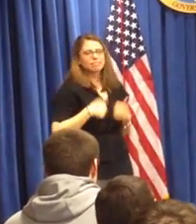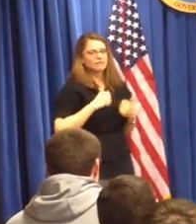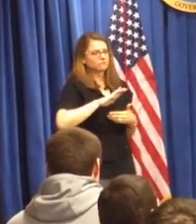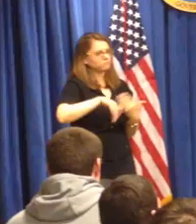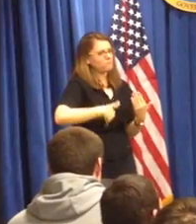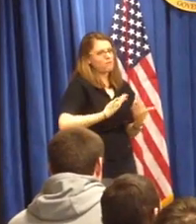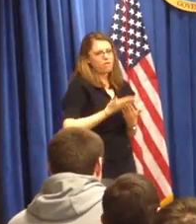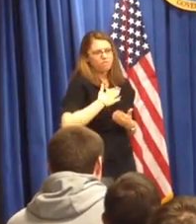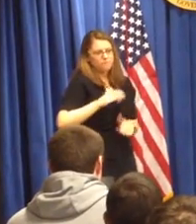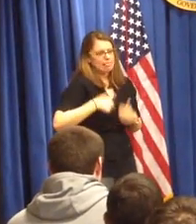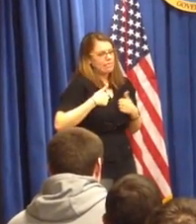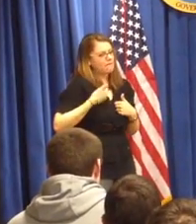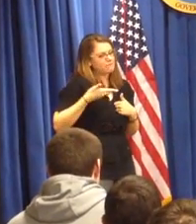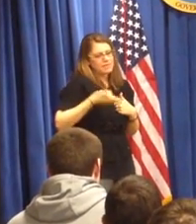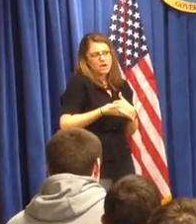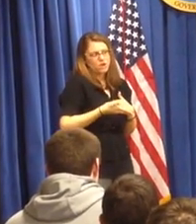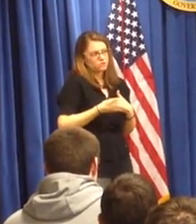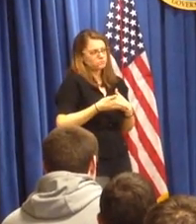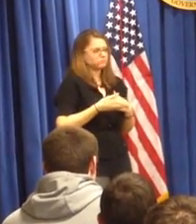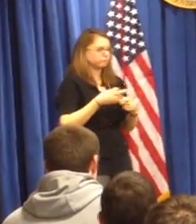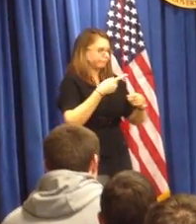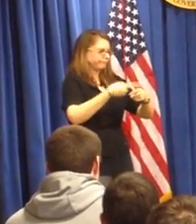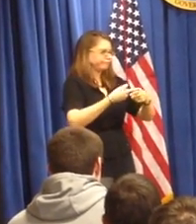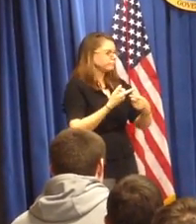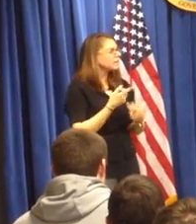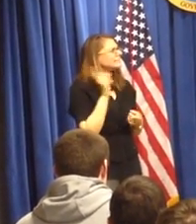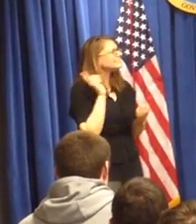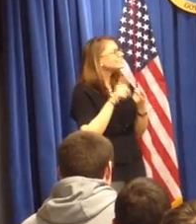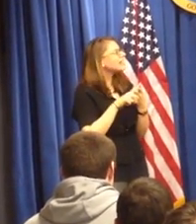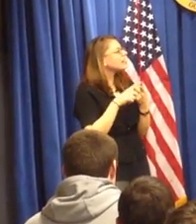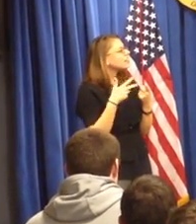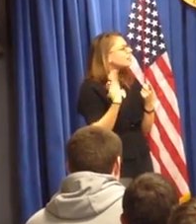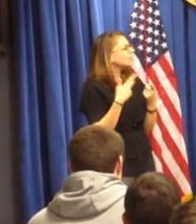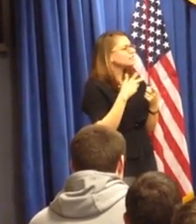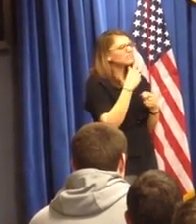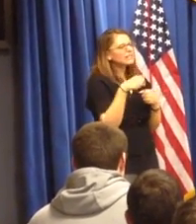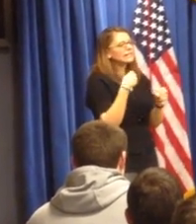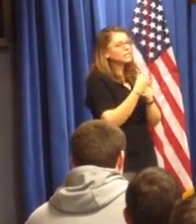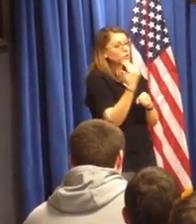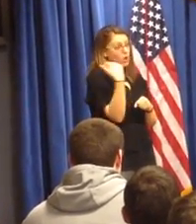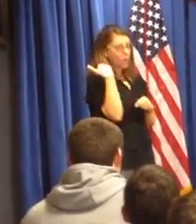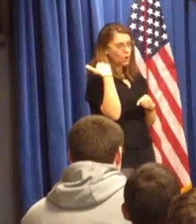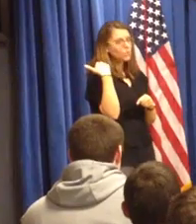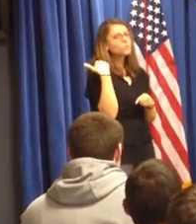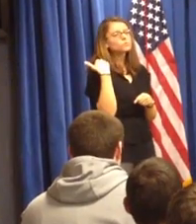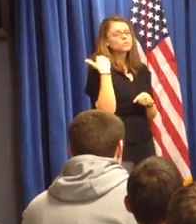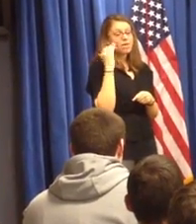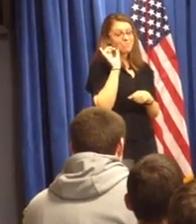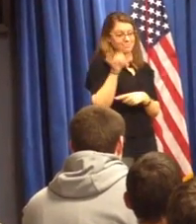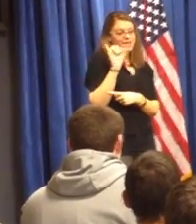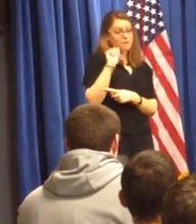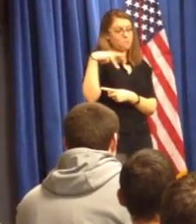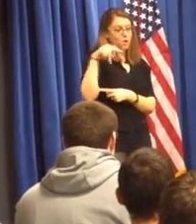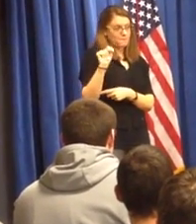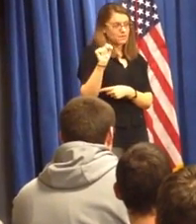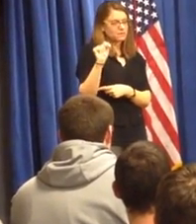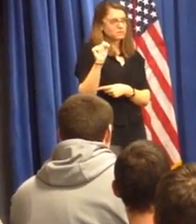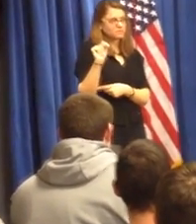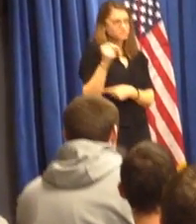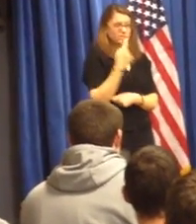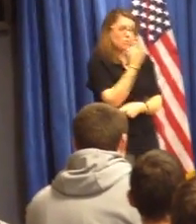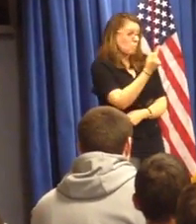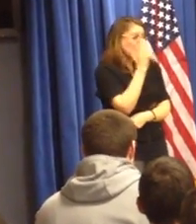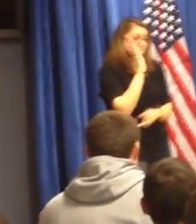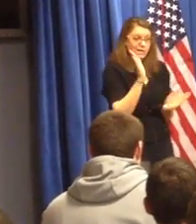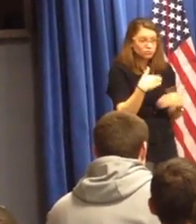whole life there. And in fact, until about a year ago, that apartment, which a